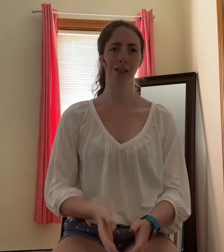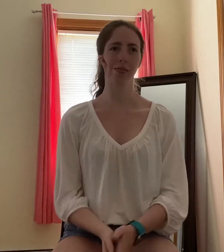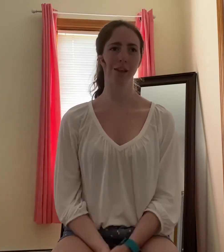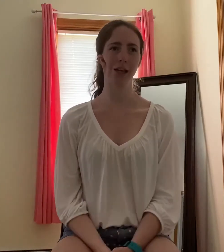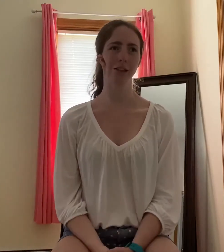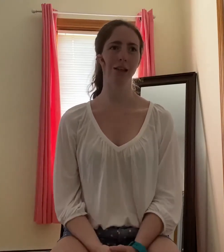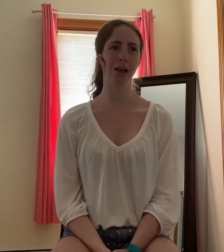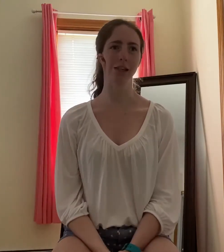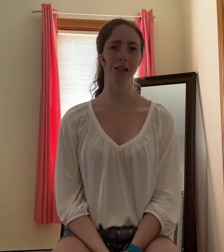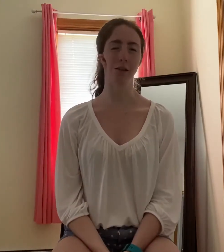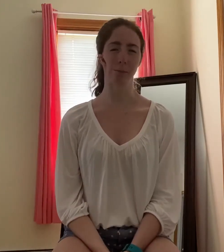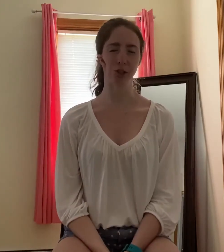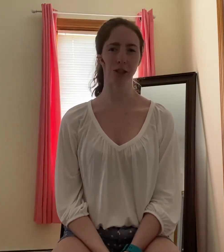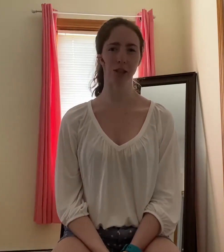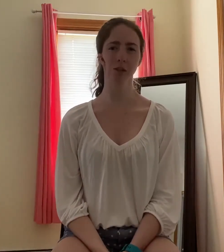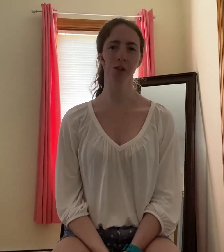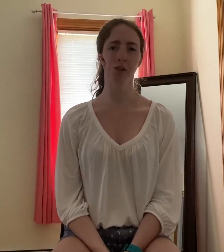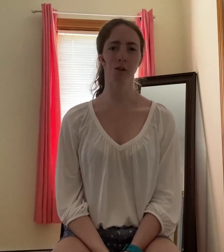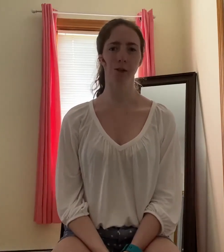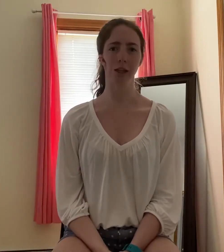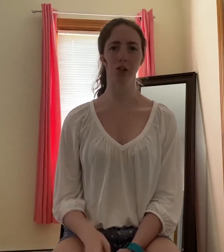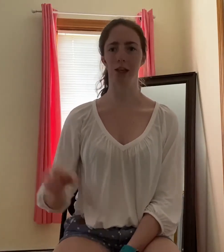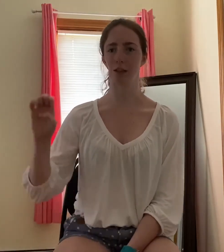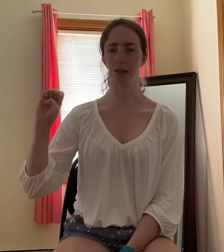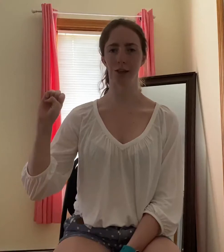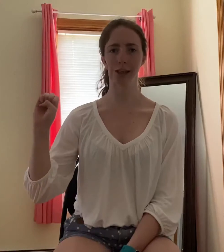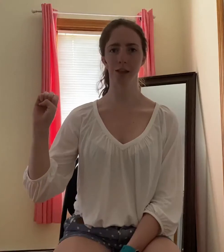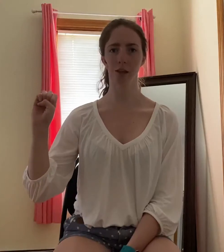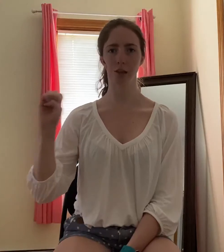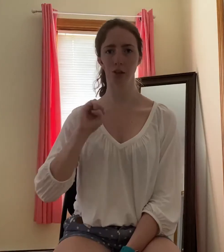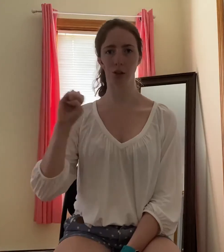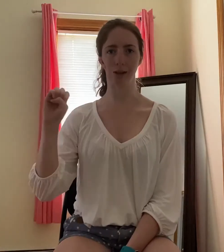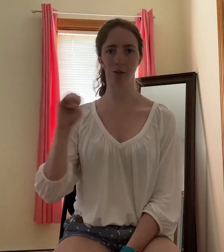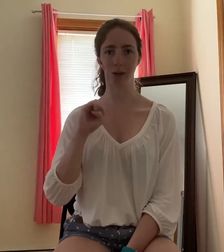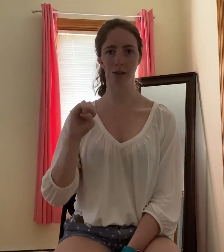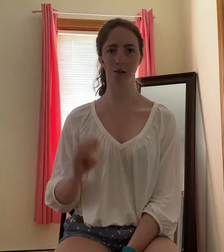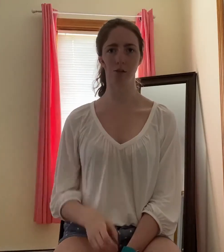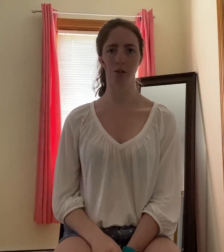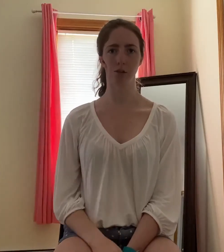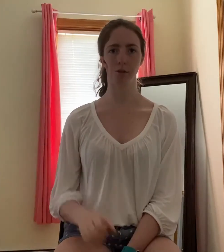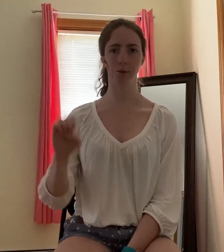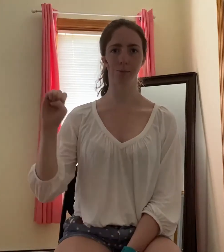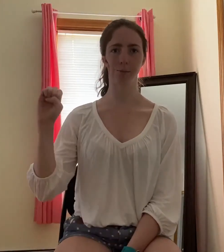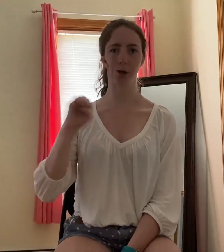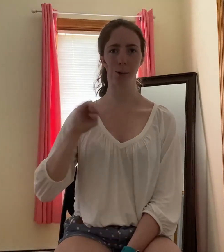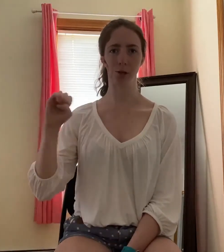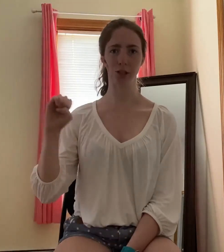the next sign is emergency. So for this, you take the letter E and you just go in twice. So